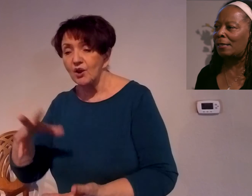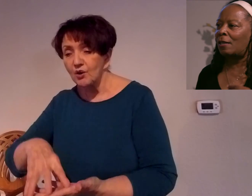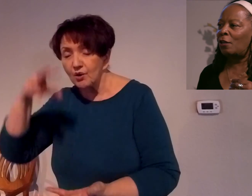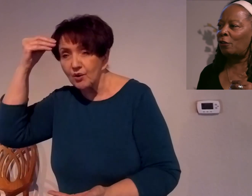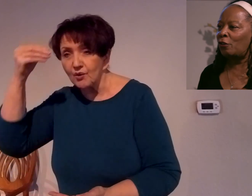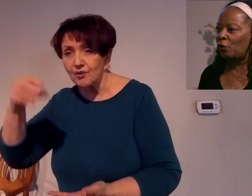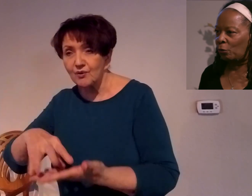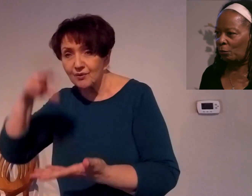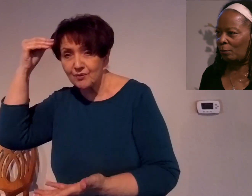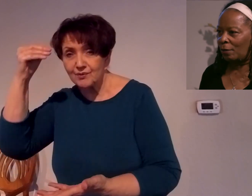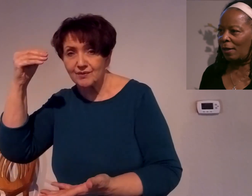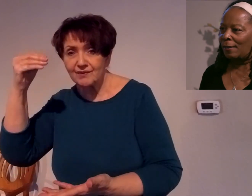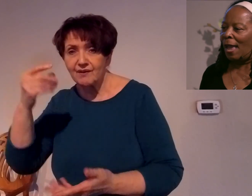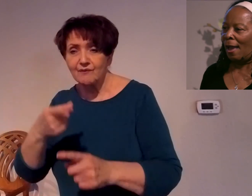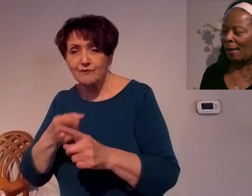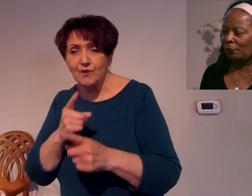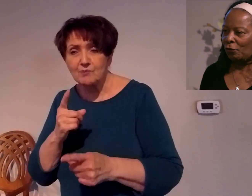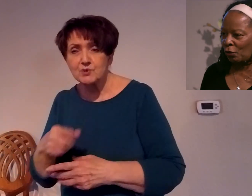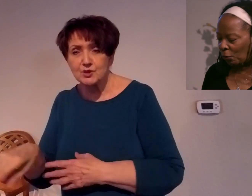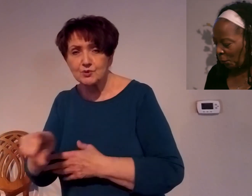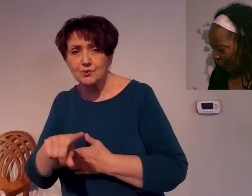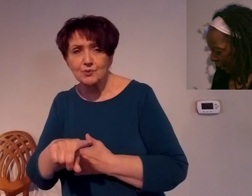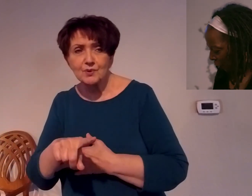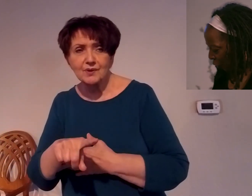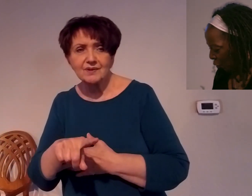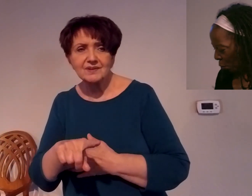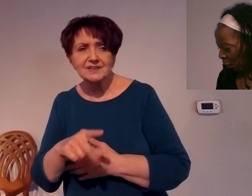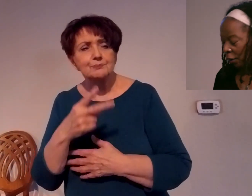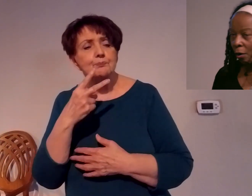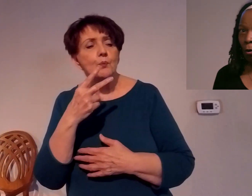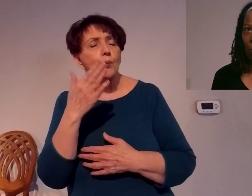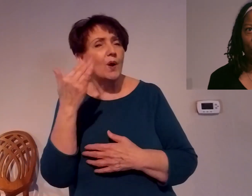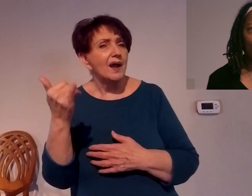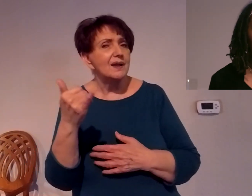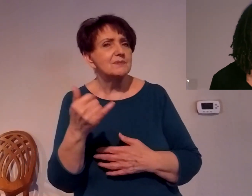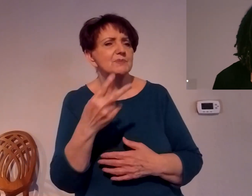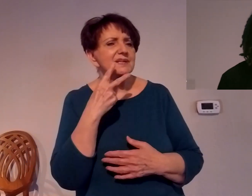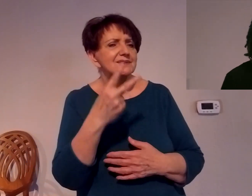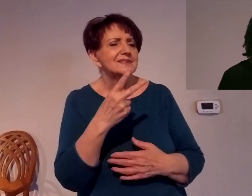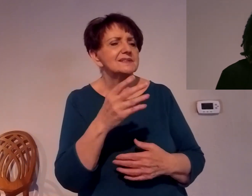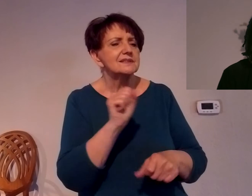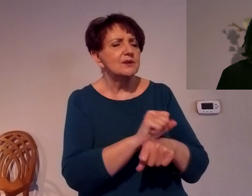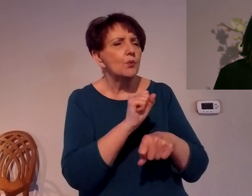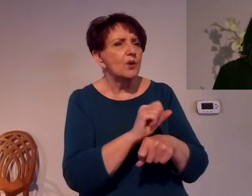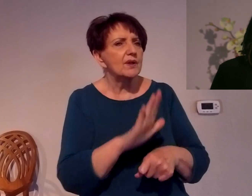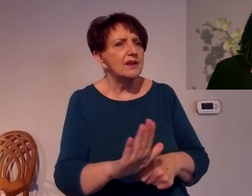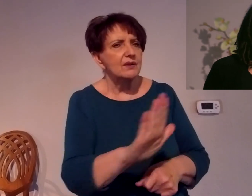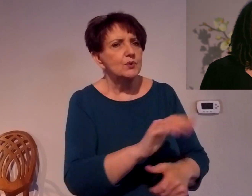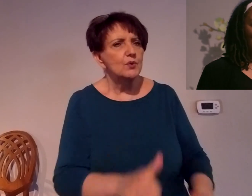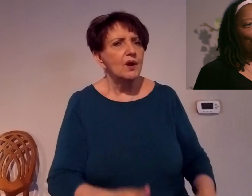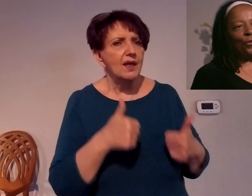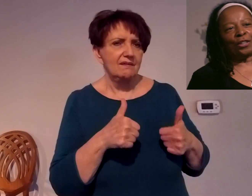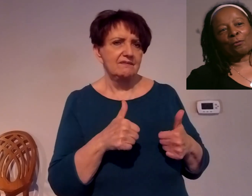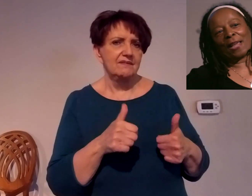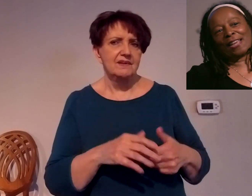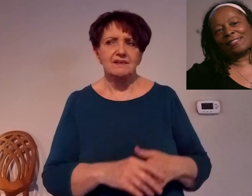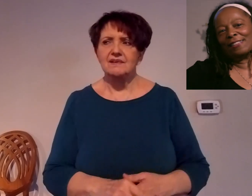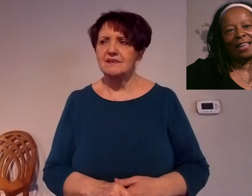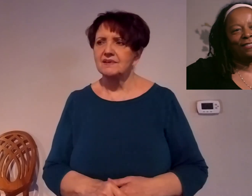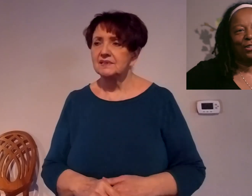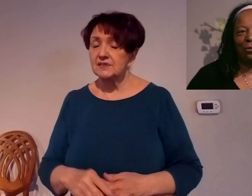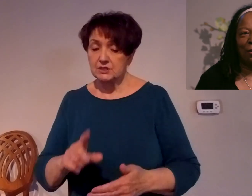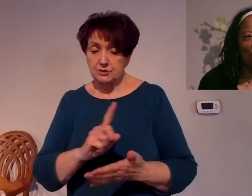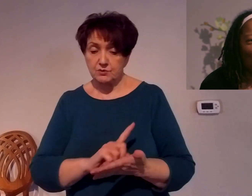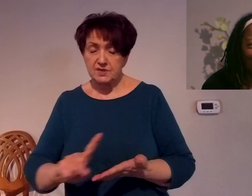working in you and as you in your own life? So this